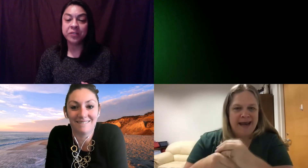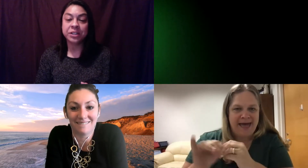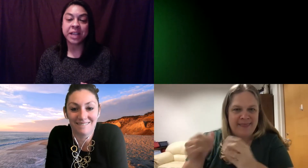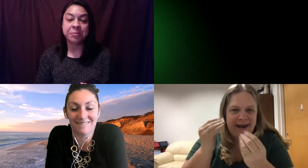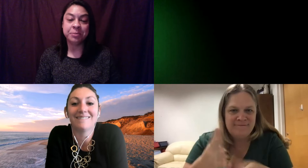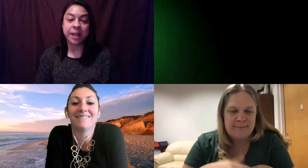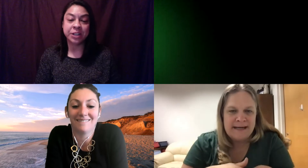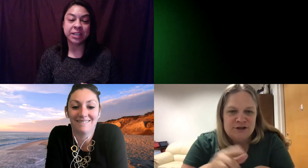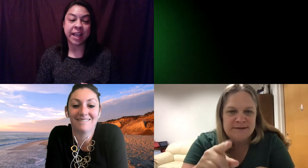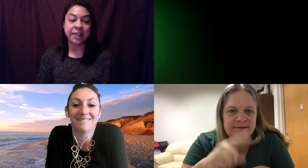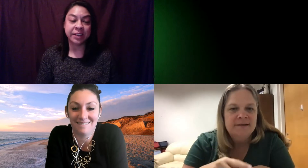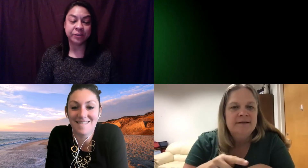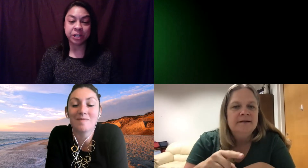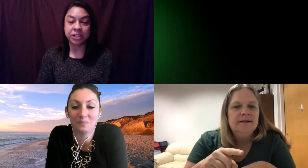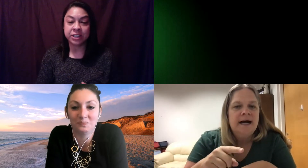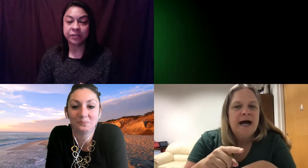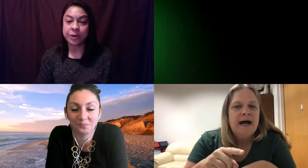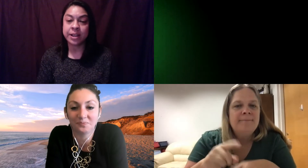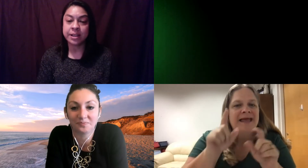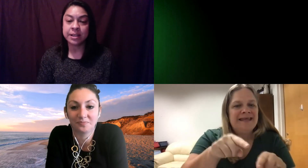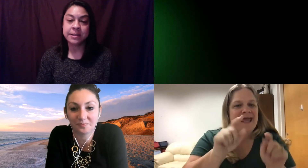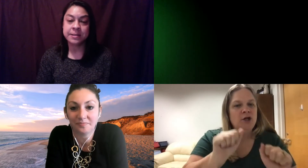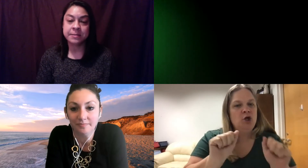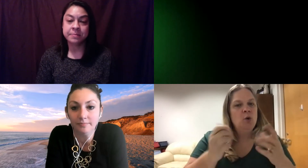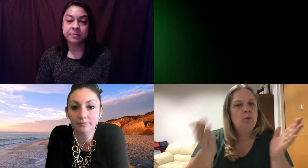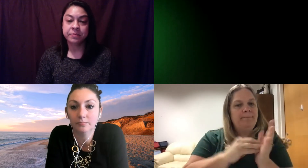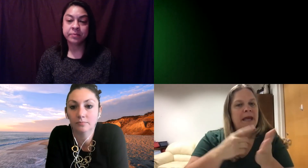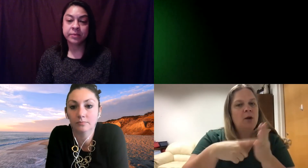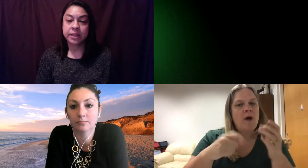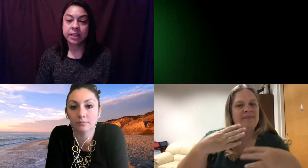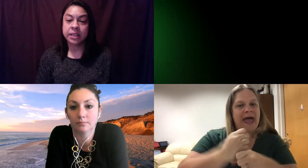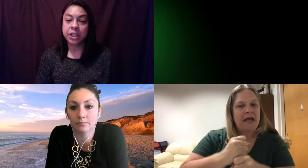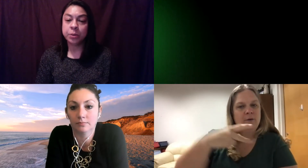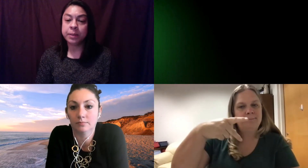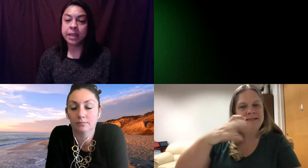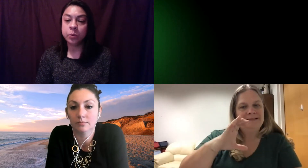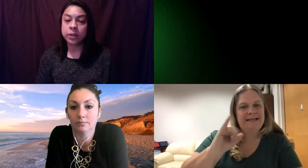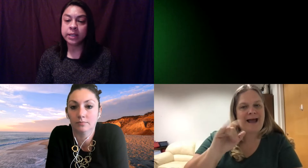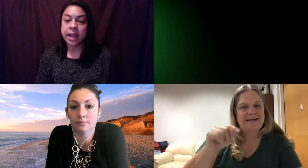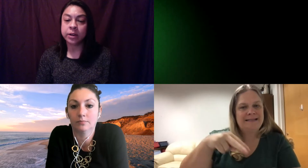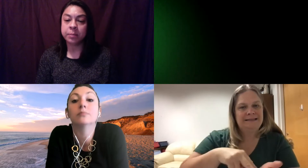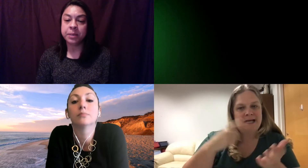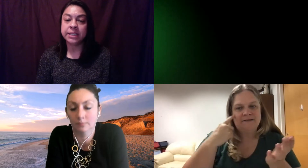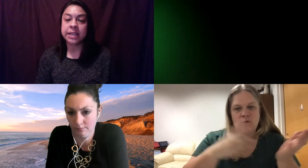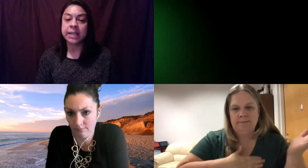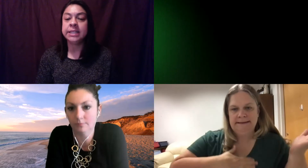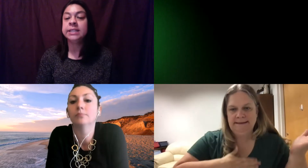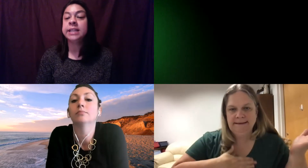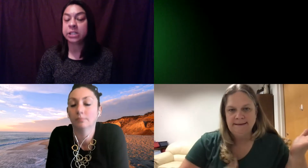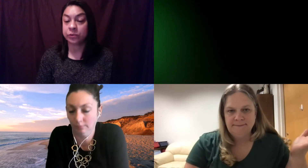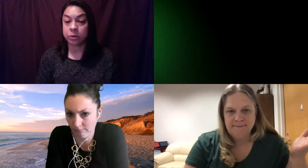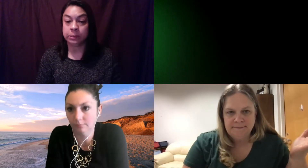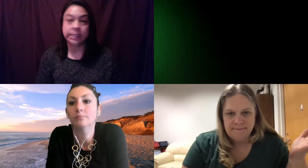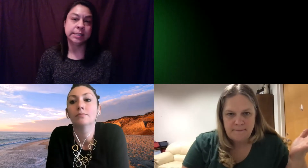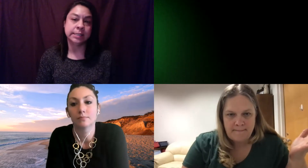One of our tech people actually can add that information in there for you. Can you repeat what the acronym PCIT